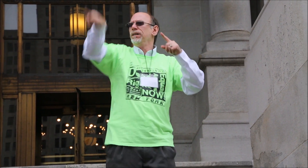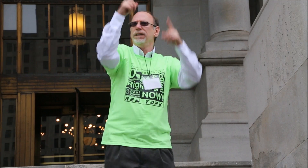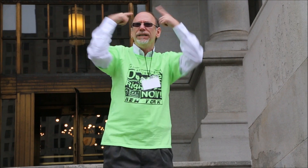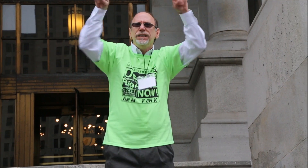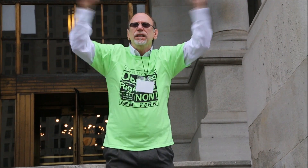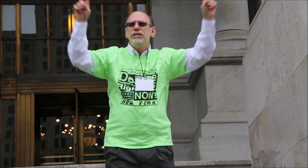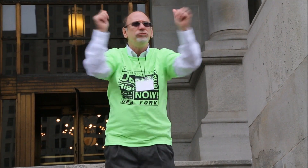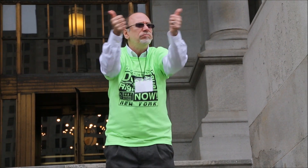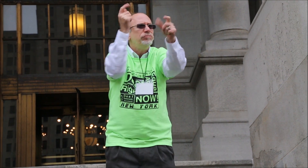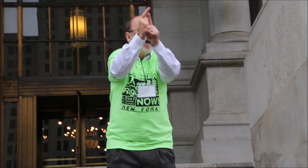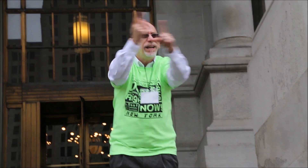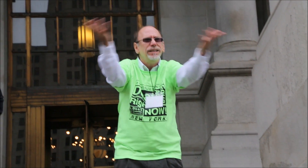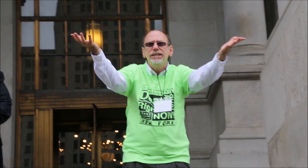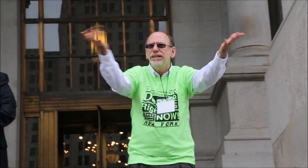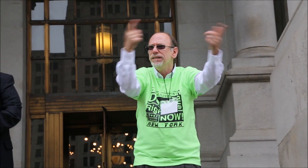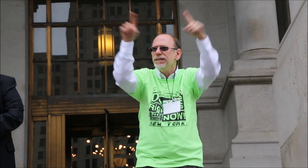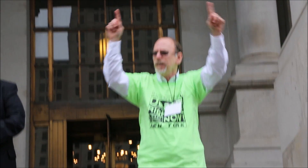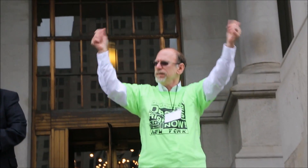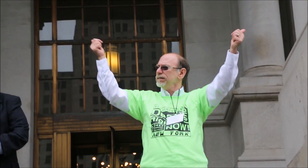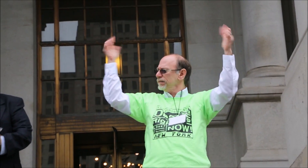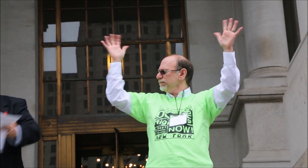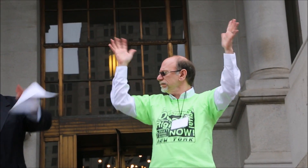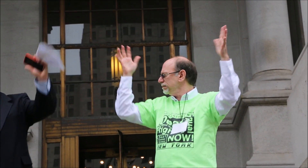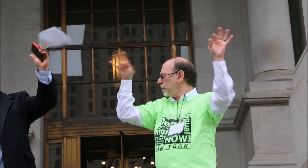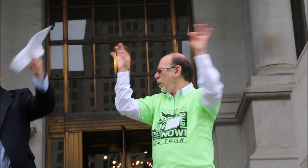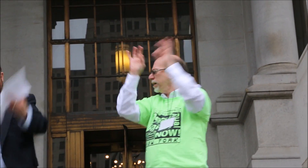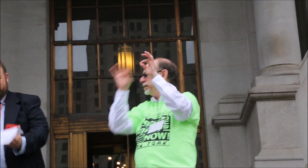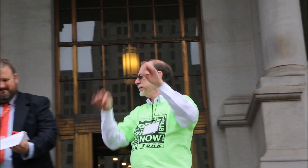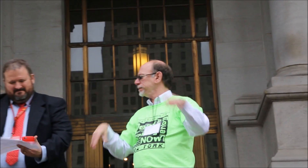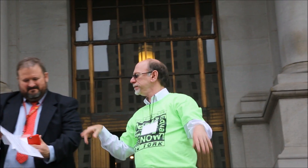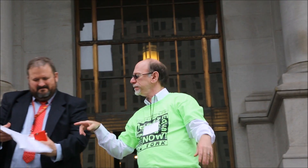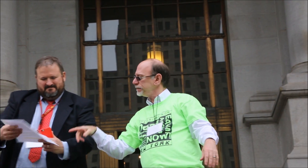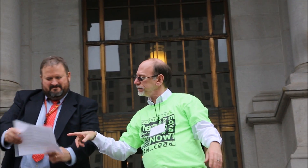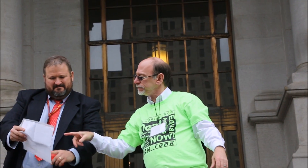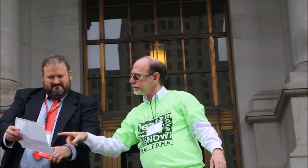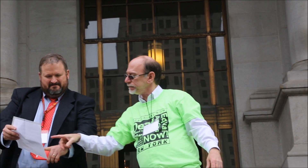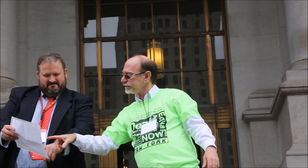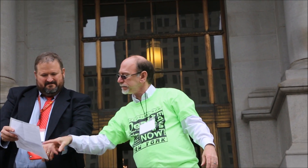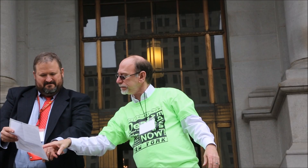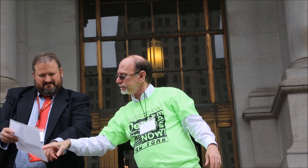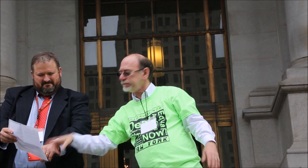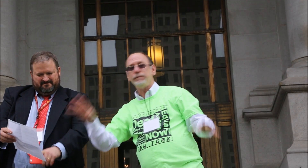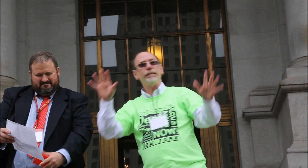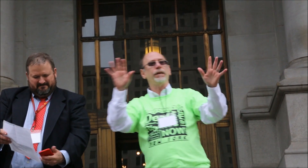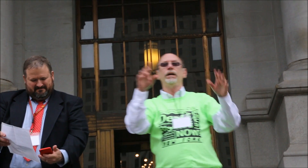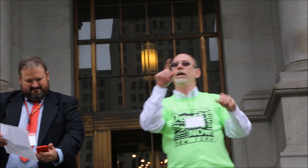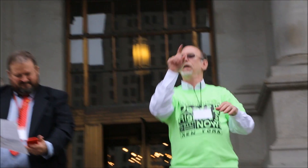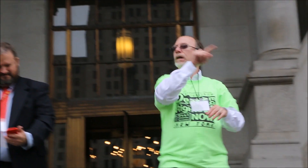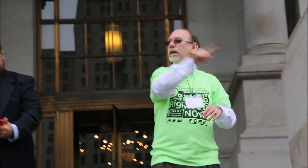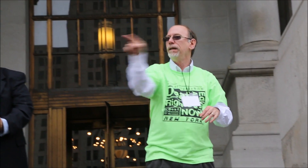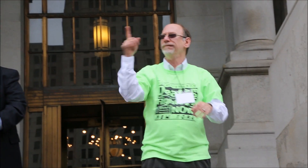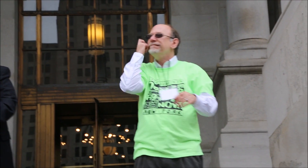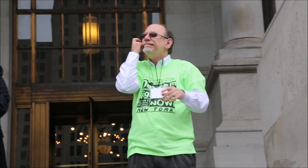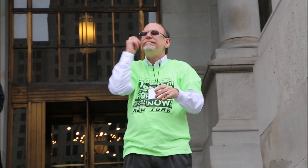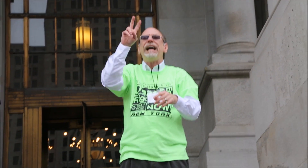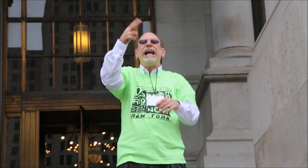We do not accept these things that we haven't been given. We have what we need, all of our, what